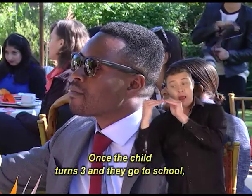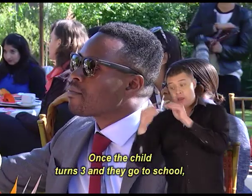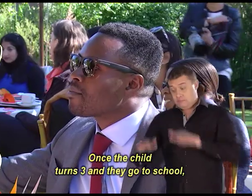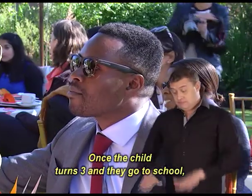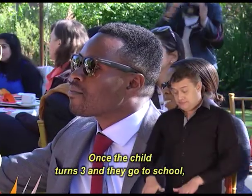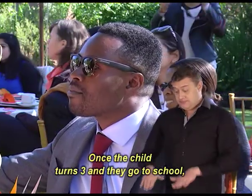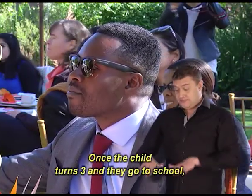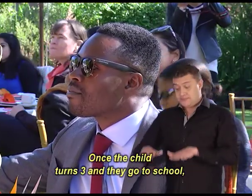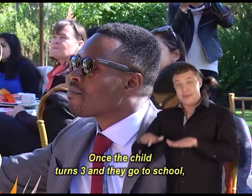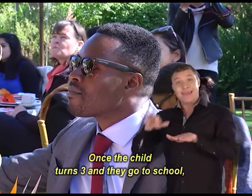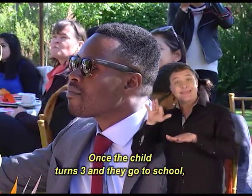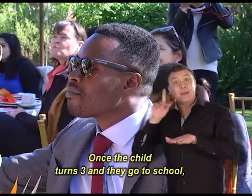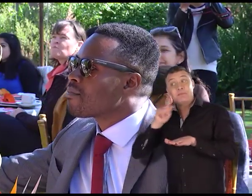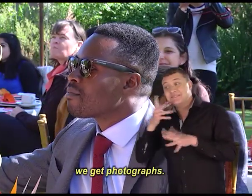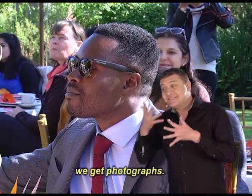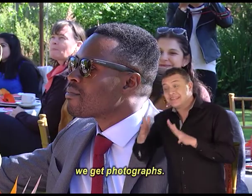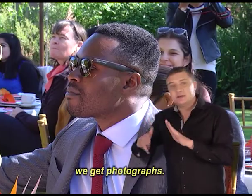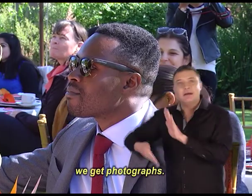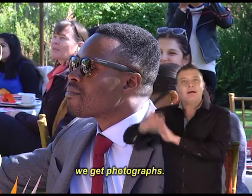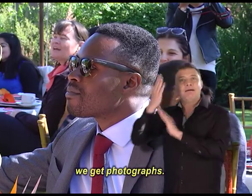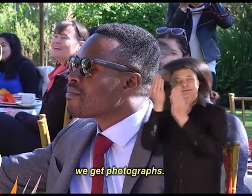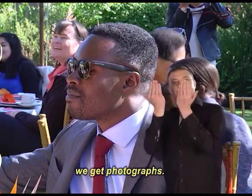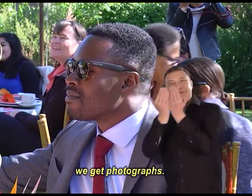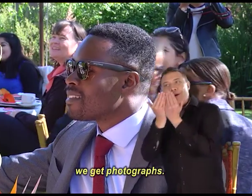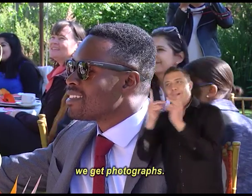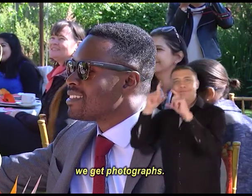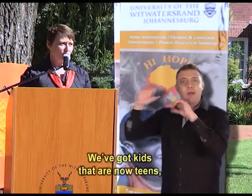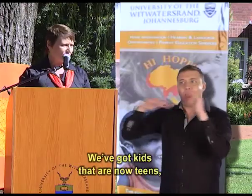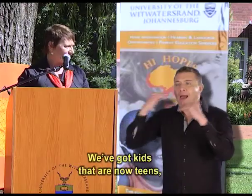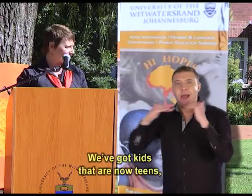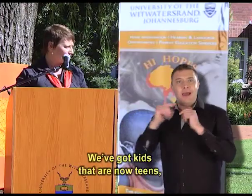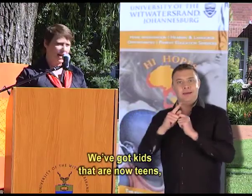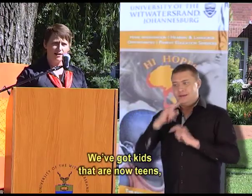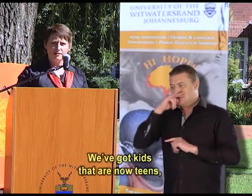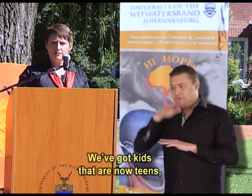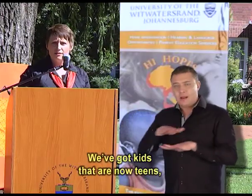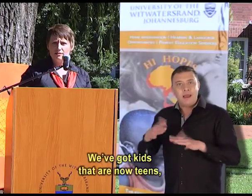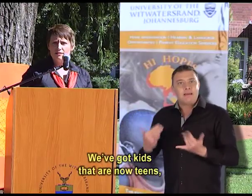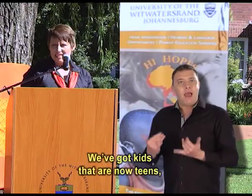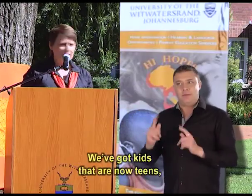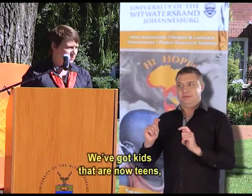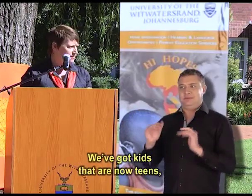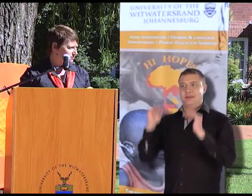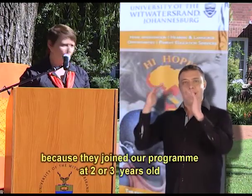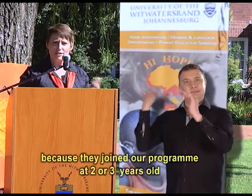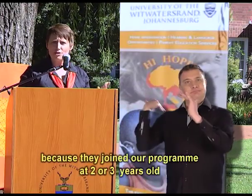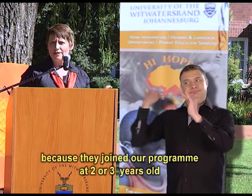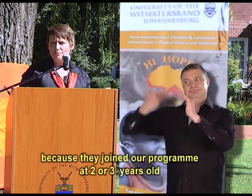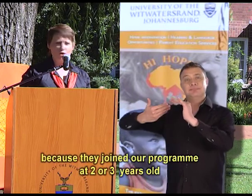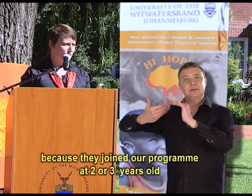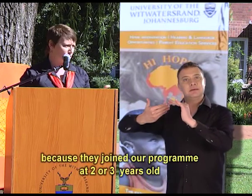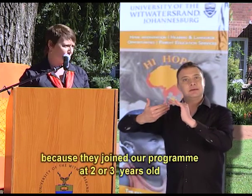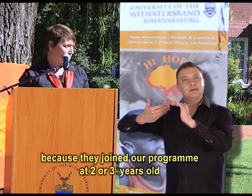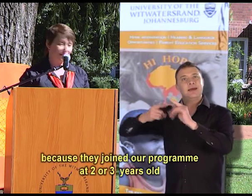And once the child turns 3 and they go to school, we get photographs. We've got kids that are now teens because they